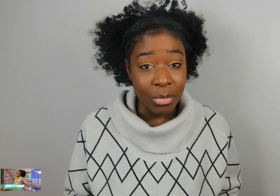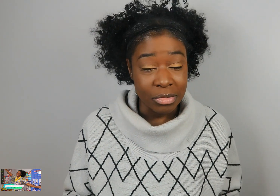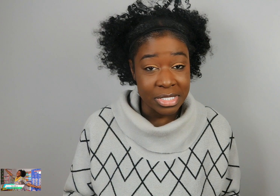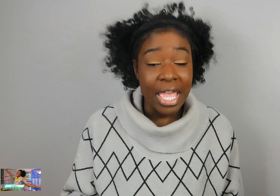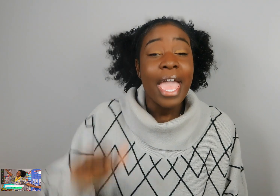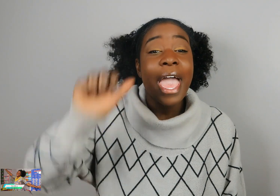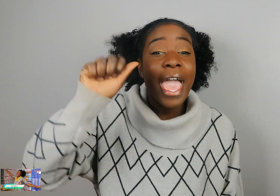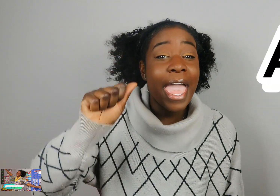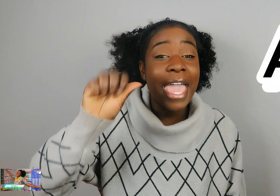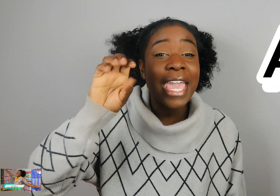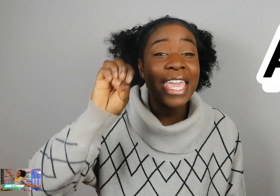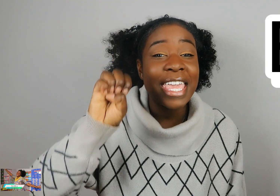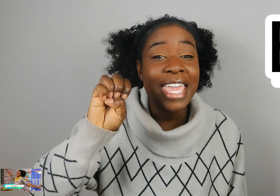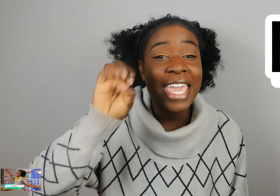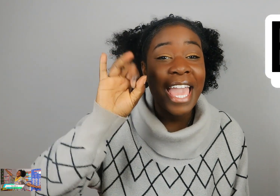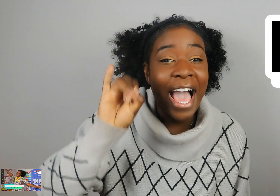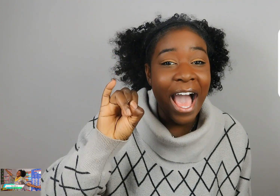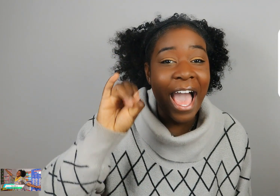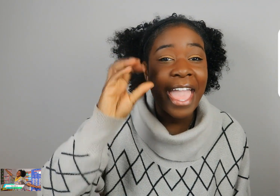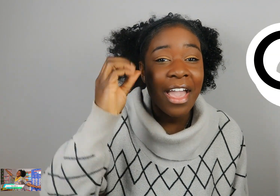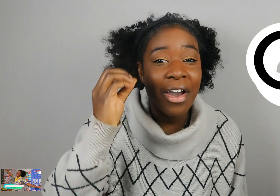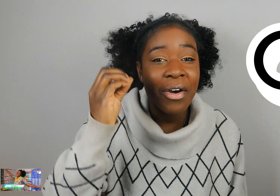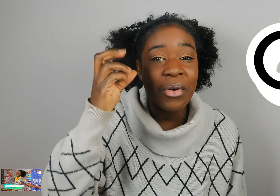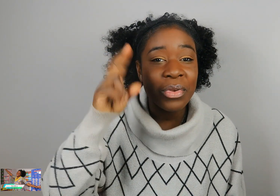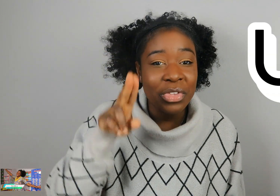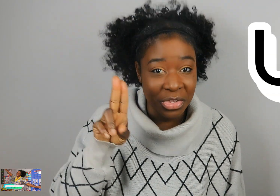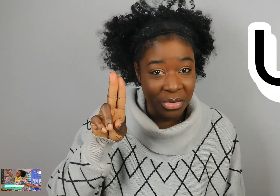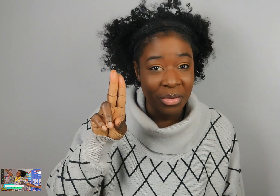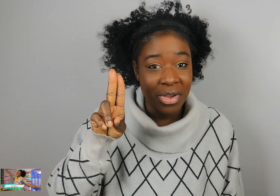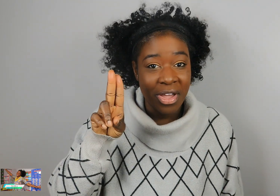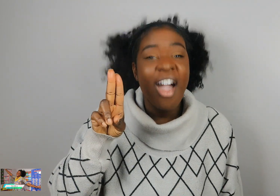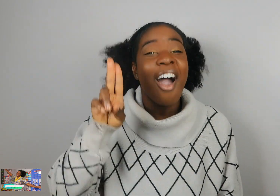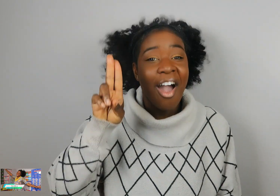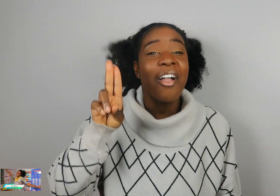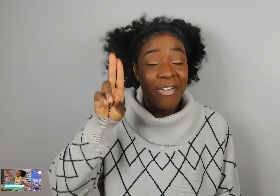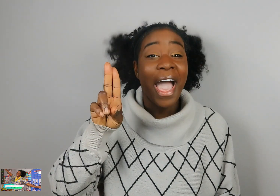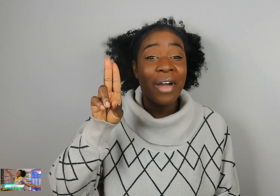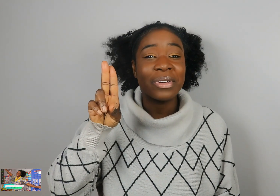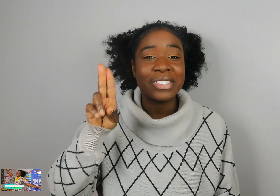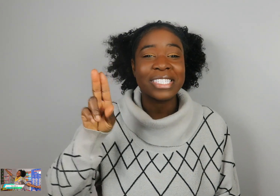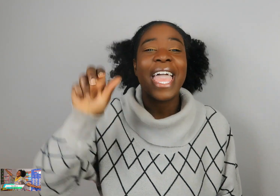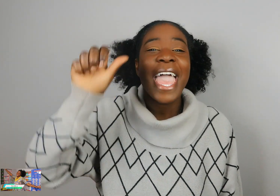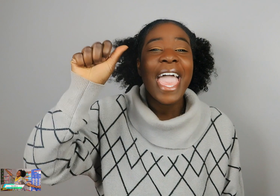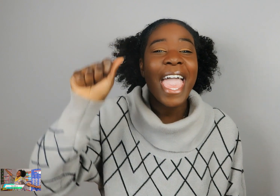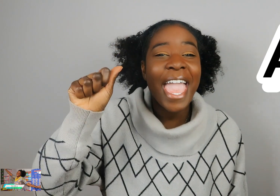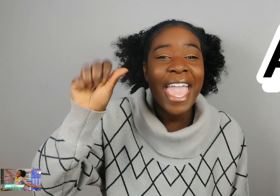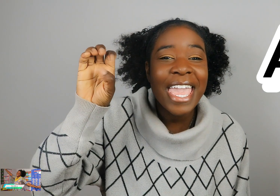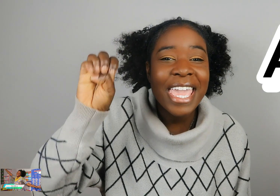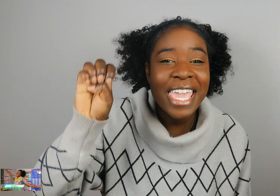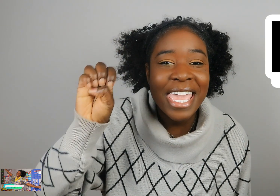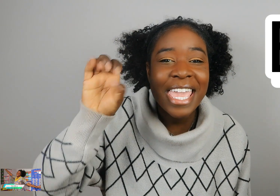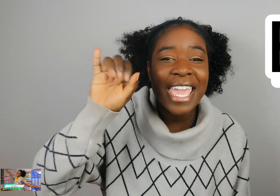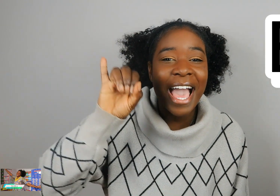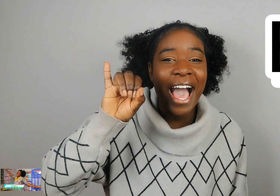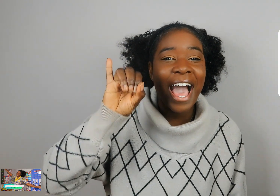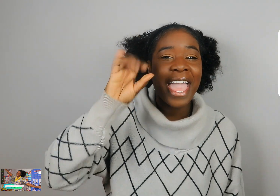vowels. A, E, I, O, U are vowels. A, E, I,